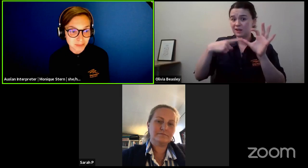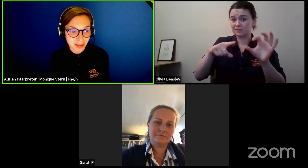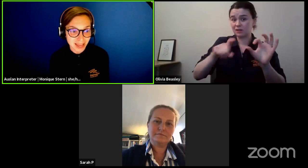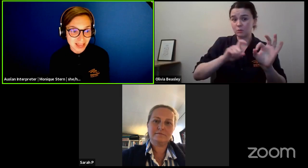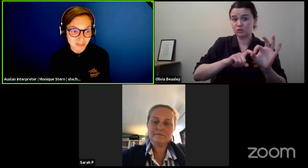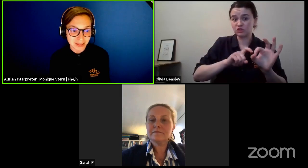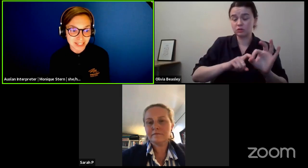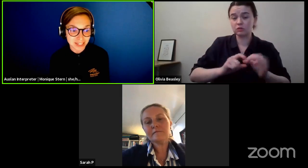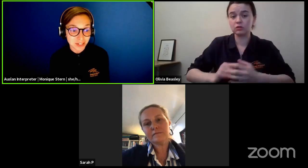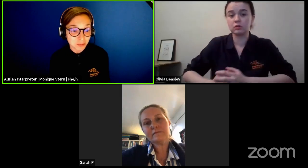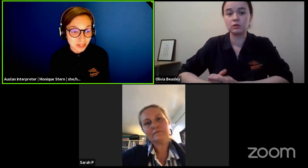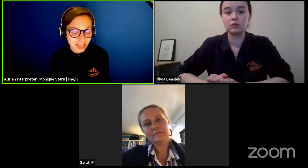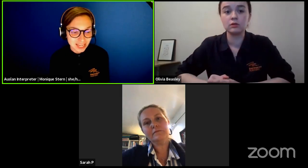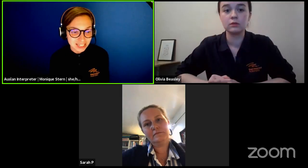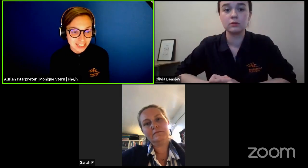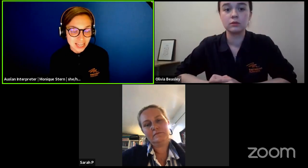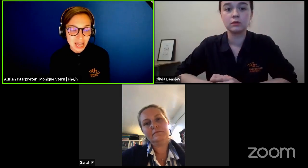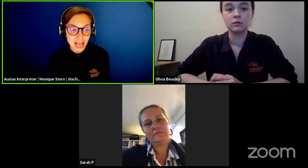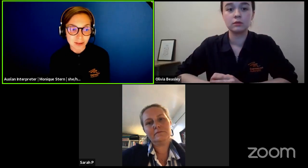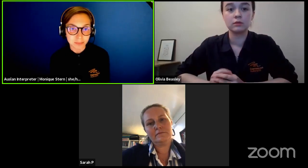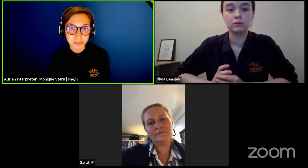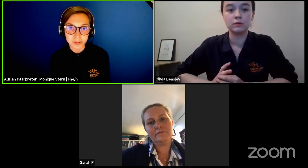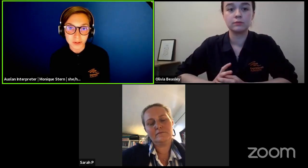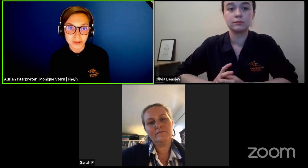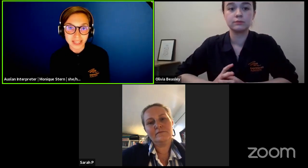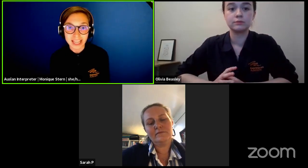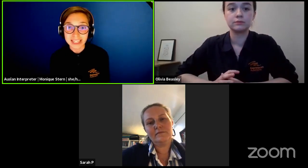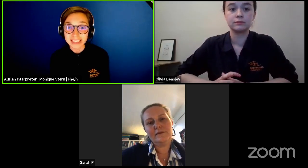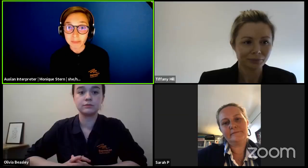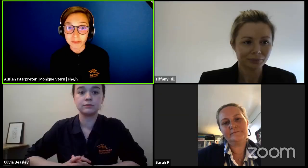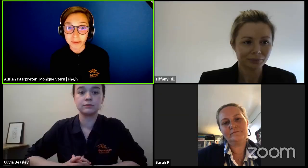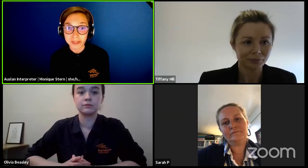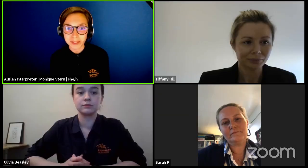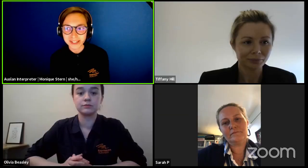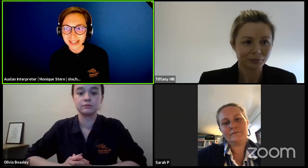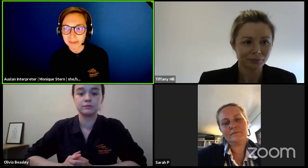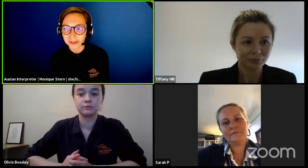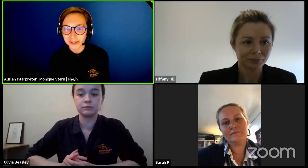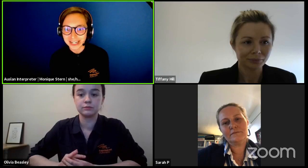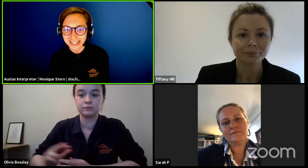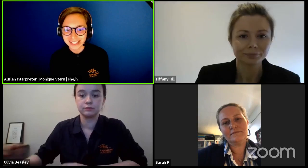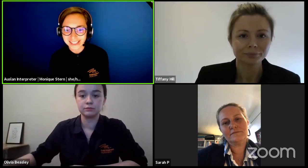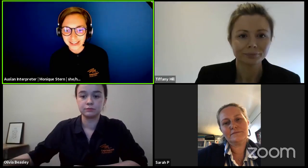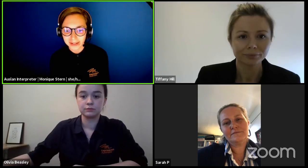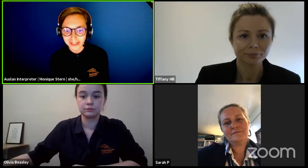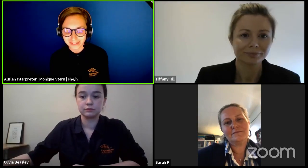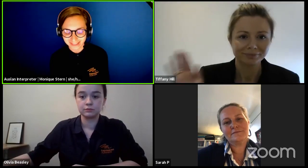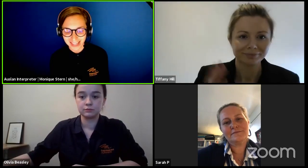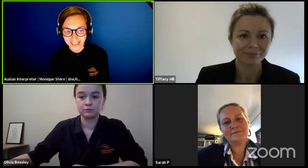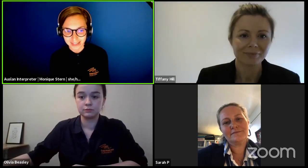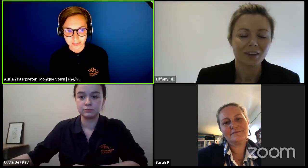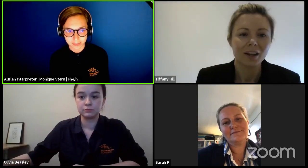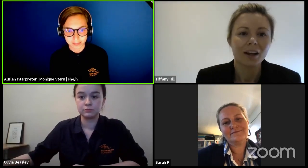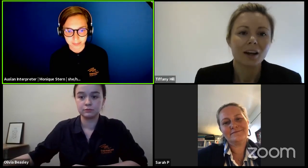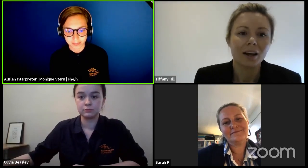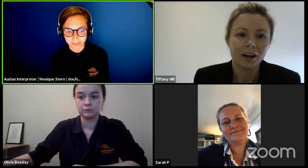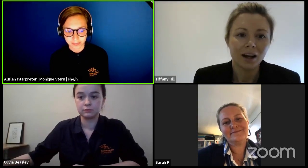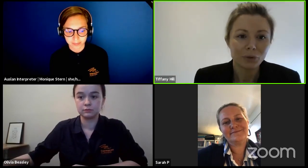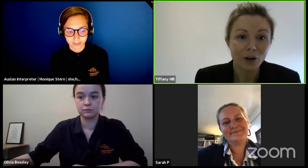might impede my ability to communicate. So can someone from Expression come on screen and answer that question?